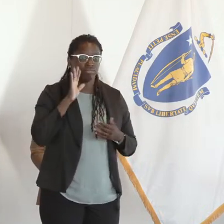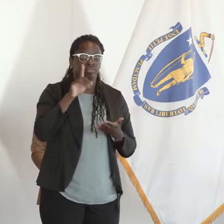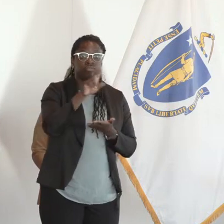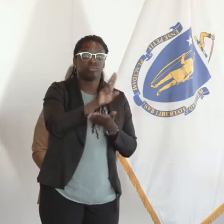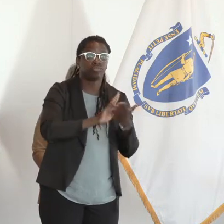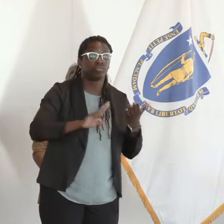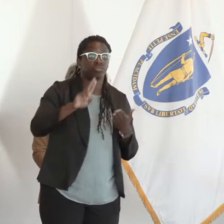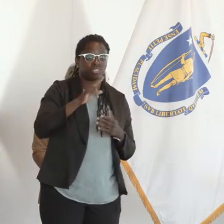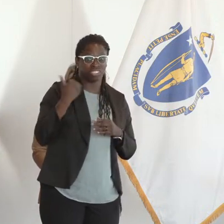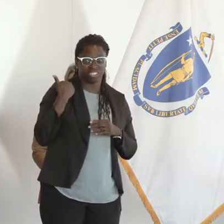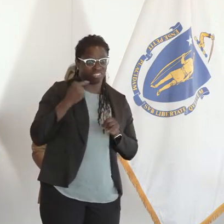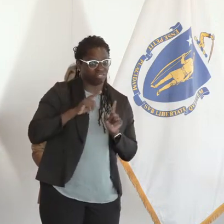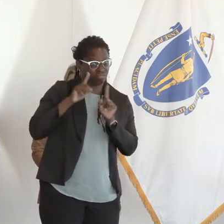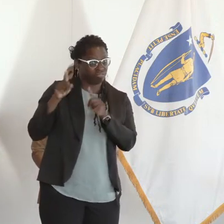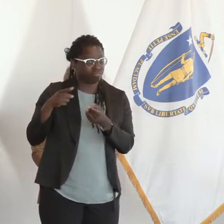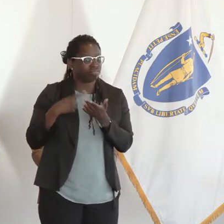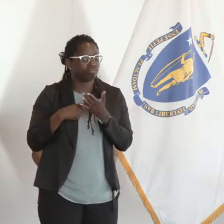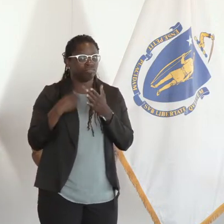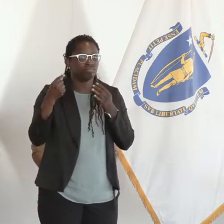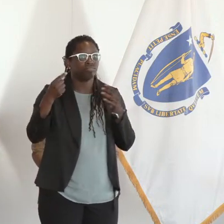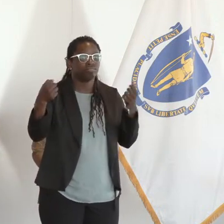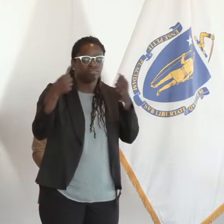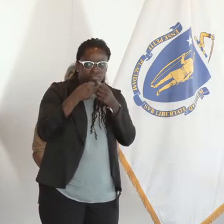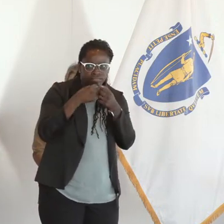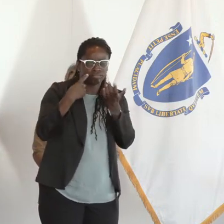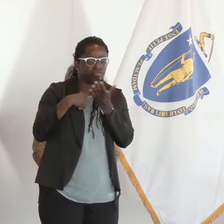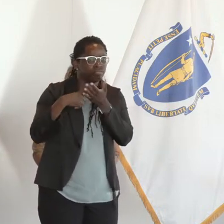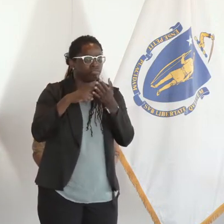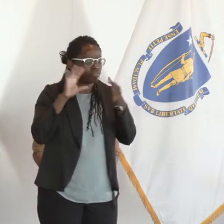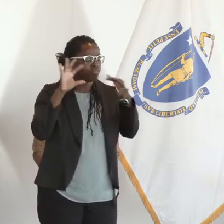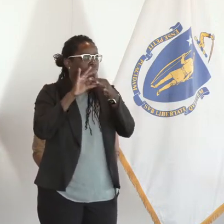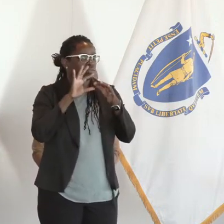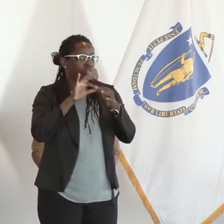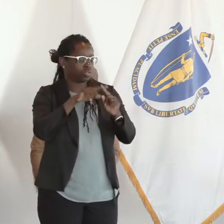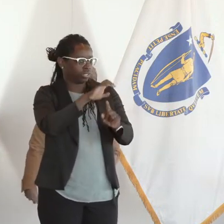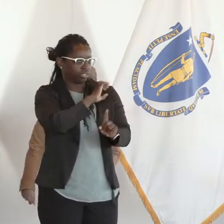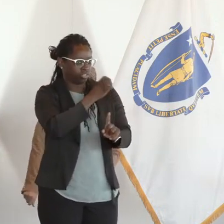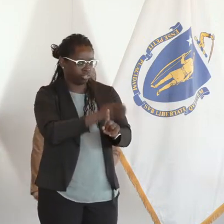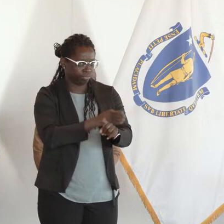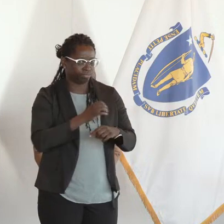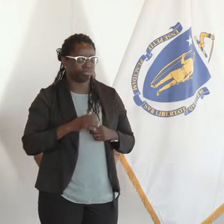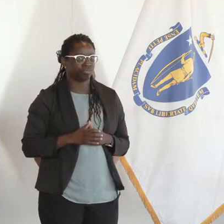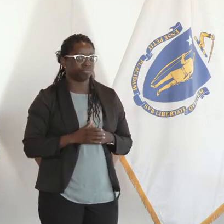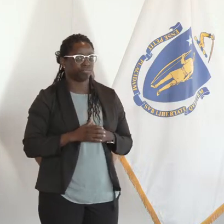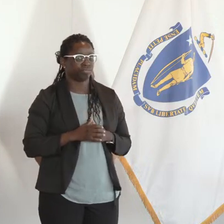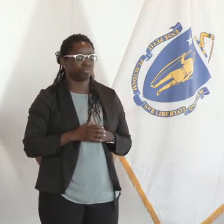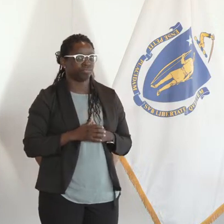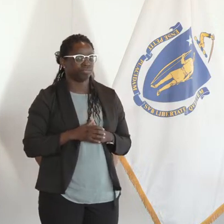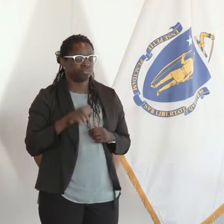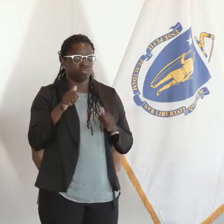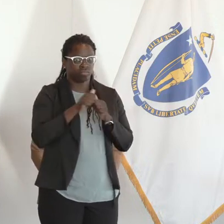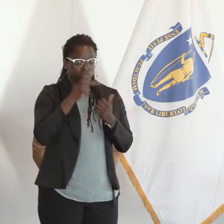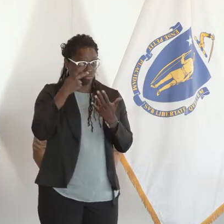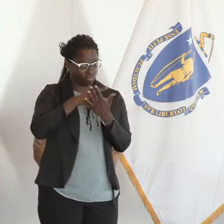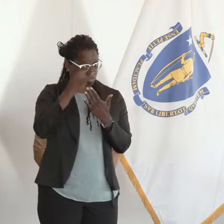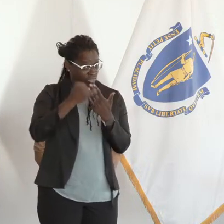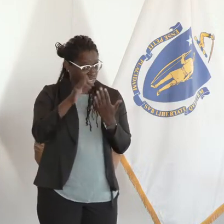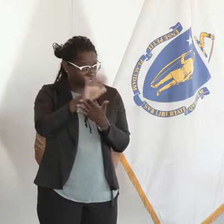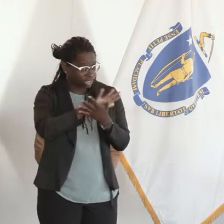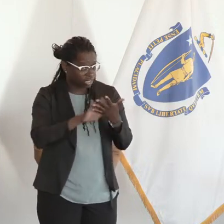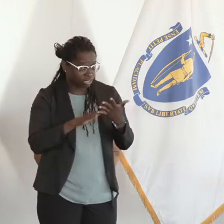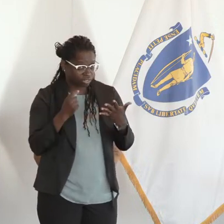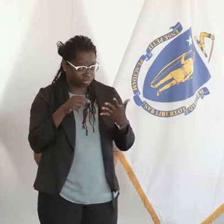renewable energy generated from BU Wind, a renewable energy project designed to displace the most